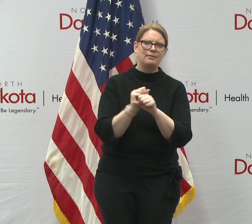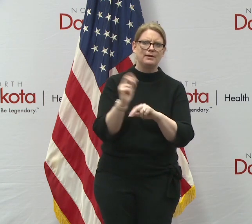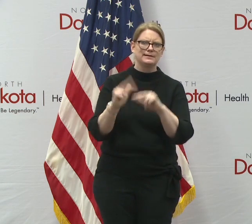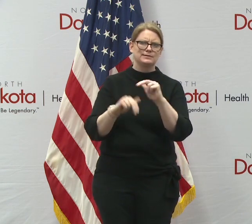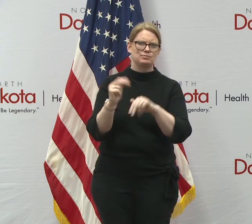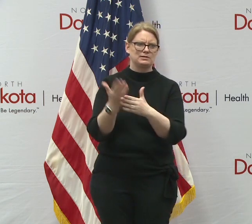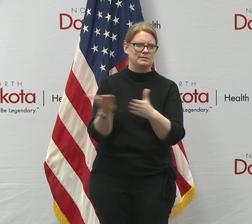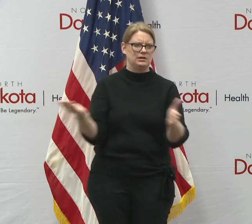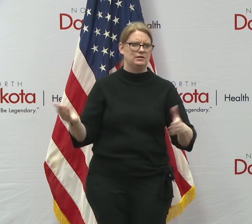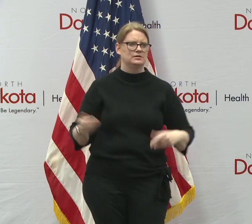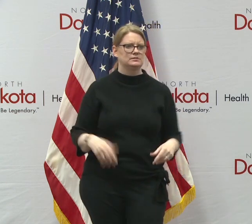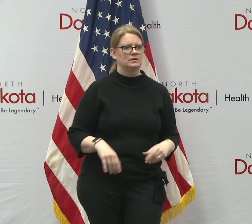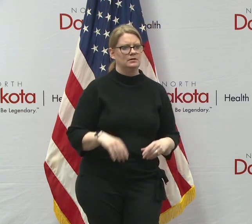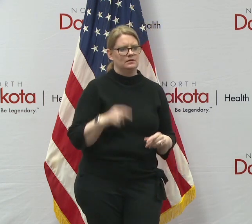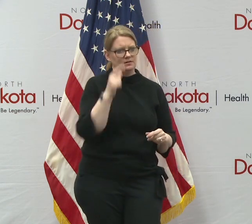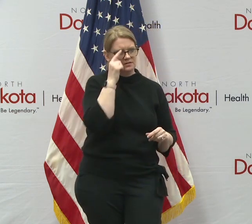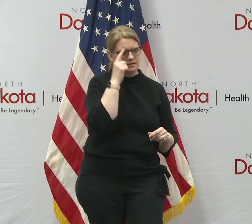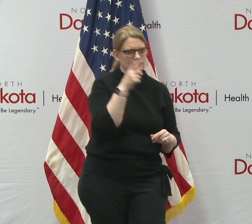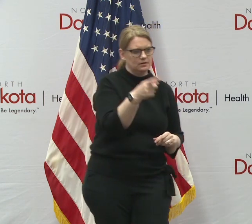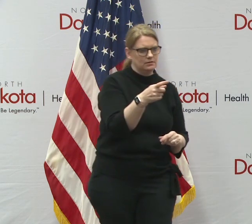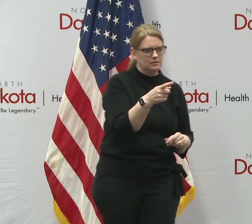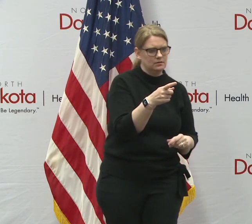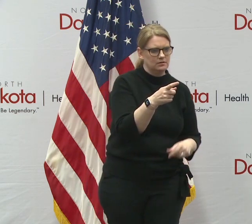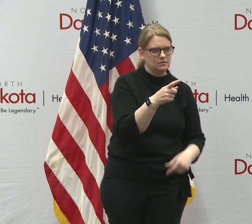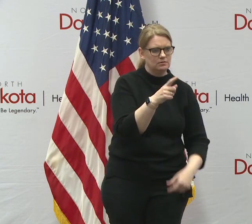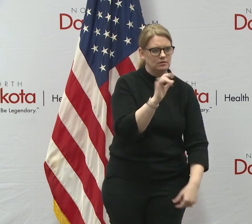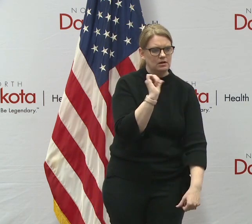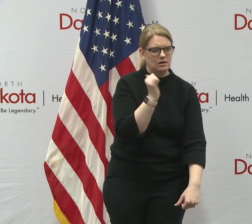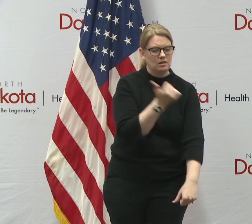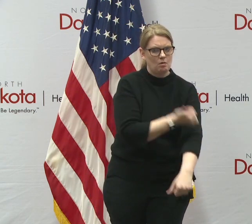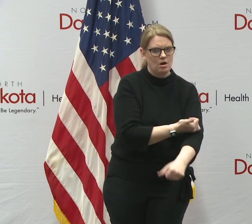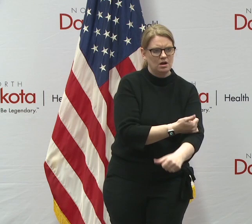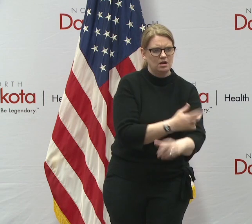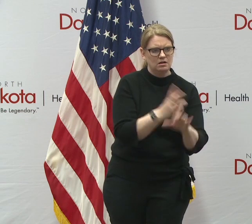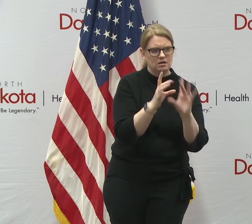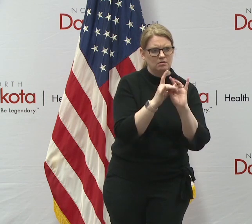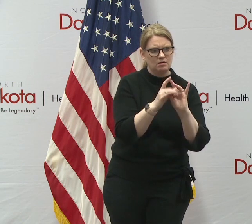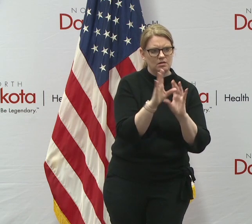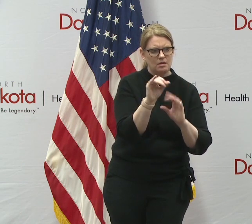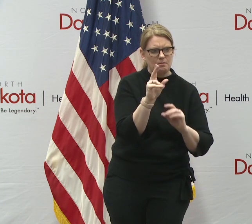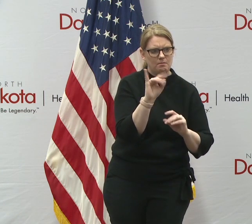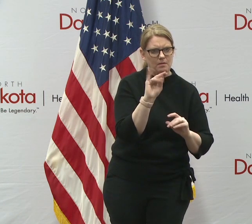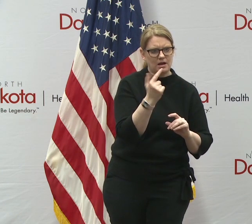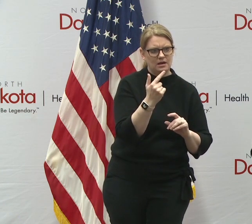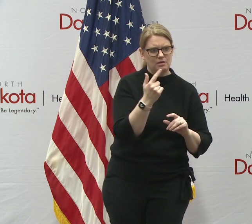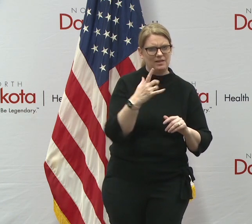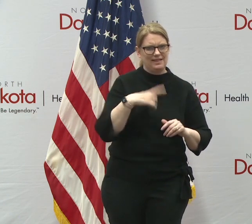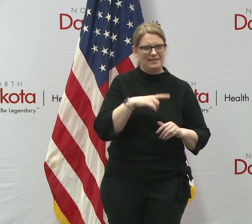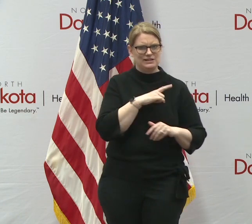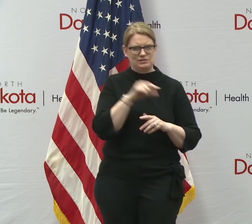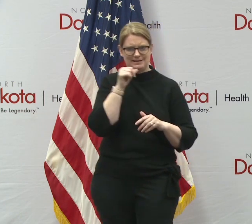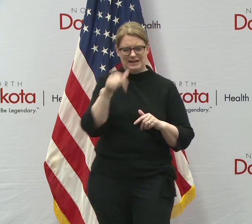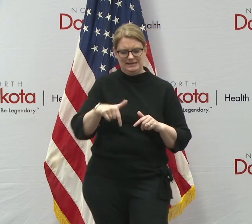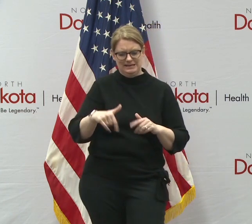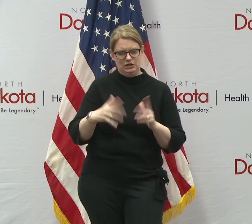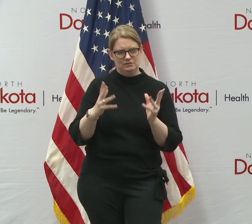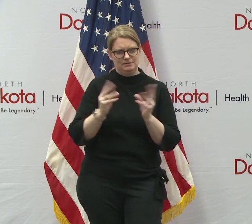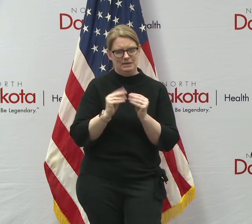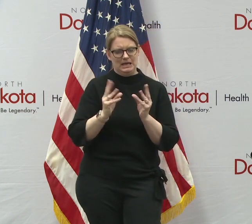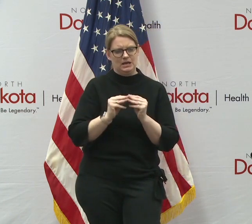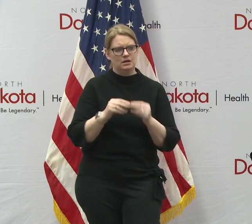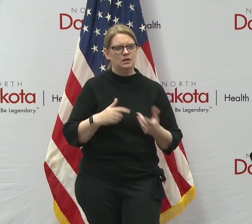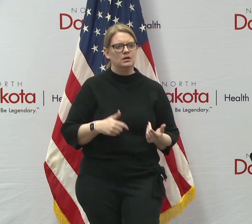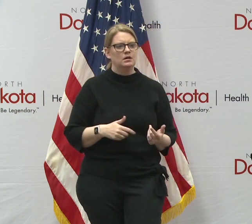materials. How much authority do you have, Governor, to do bonding with the legislature not in session? Question is, how much authority do we